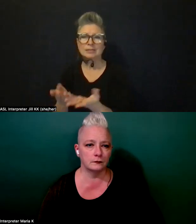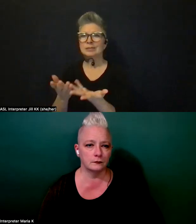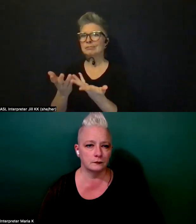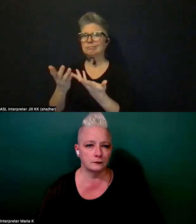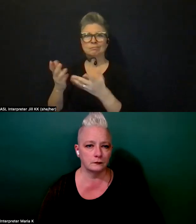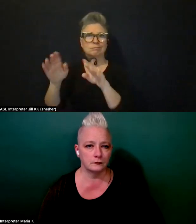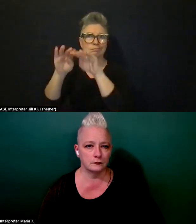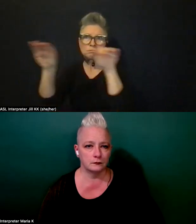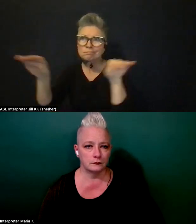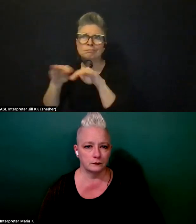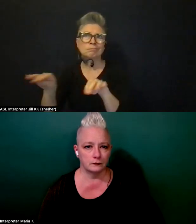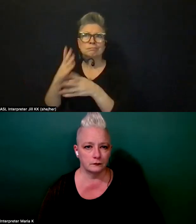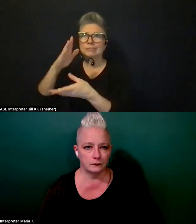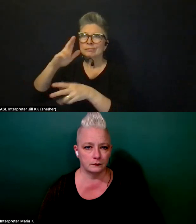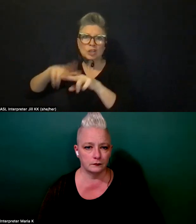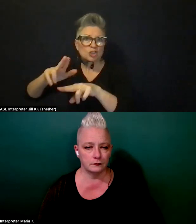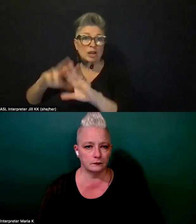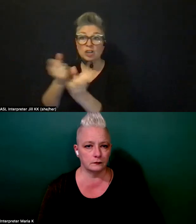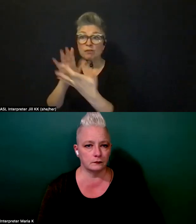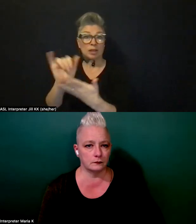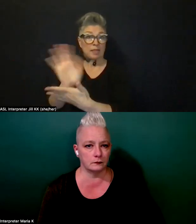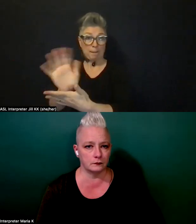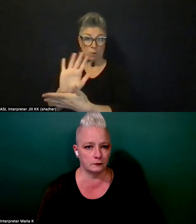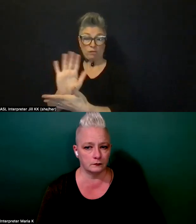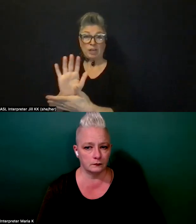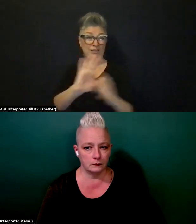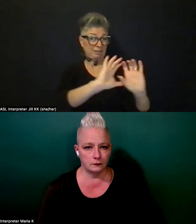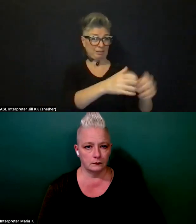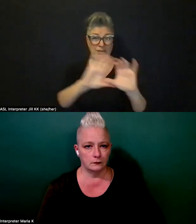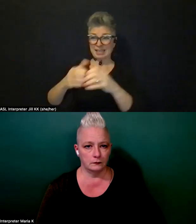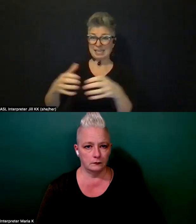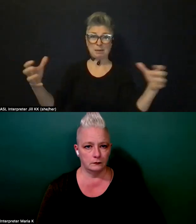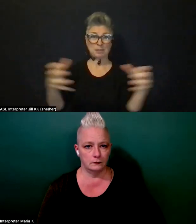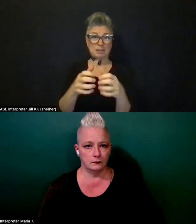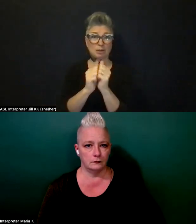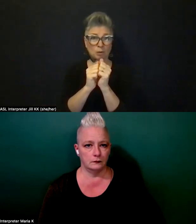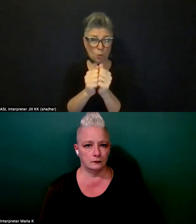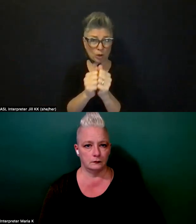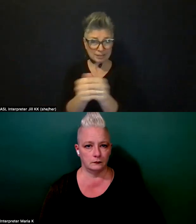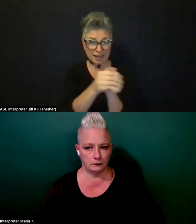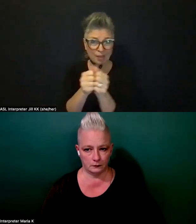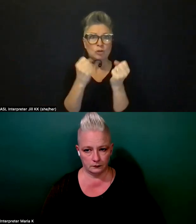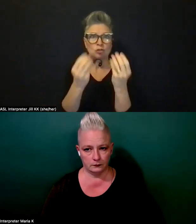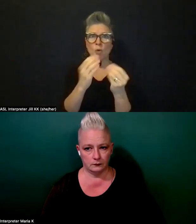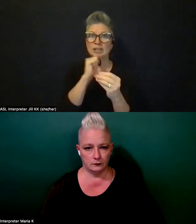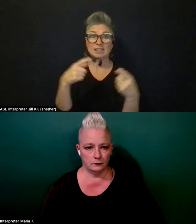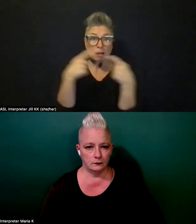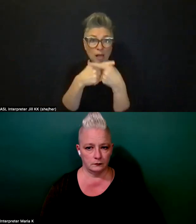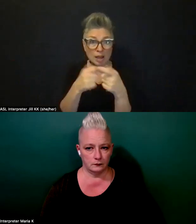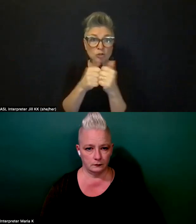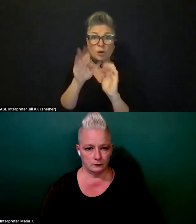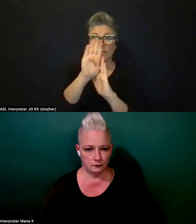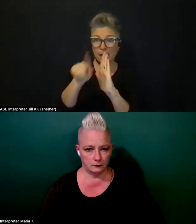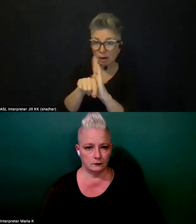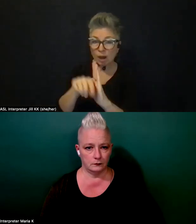chair, everything in that movie to make sure that the collage with the furniture and the background and the